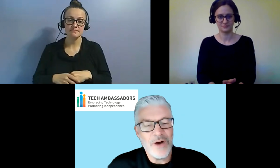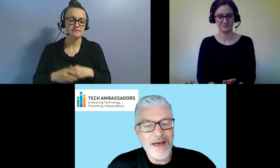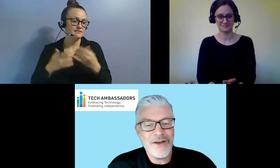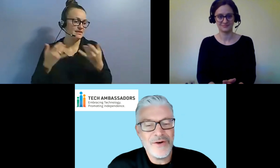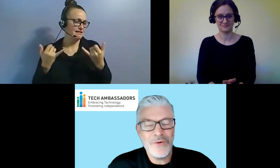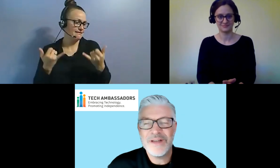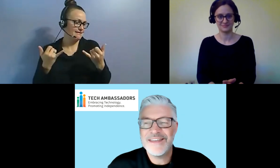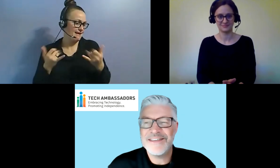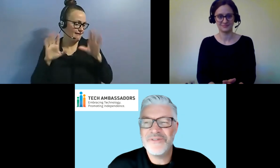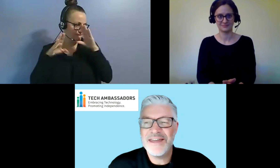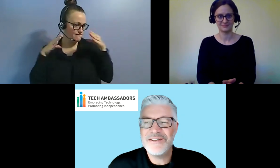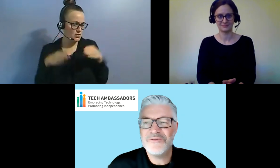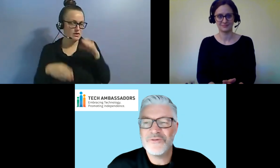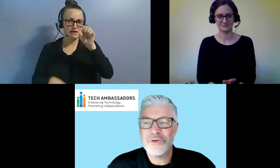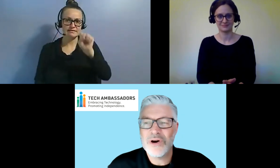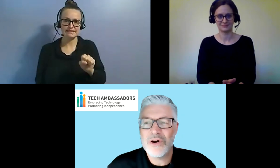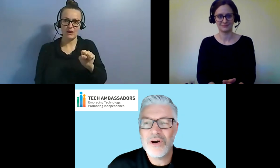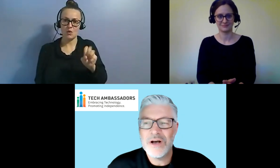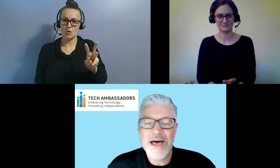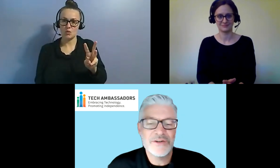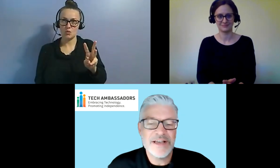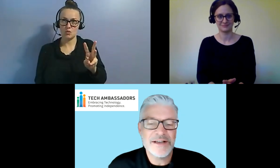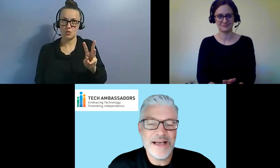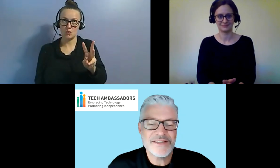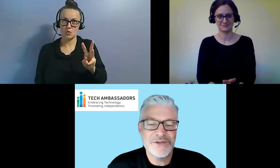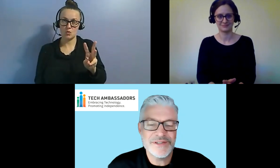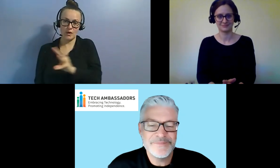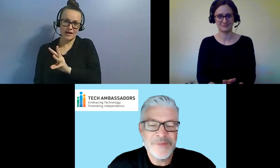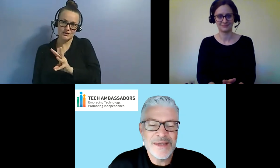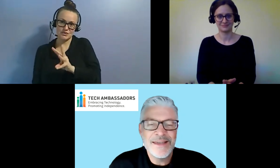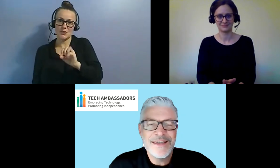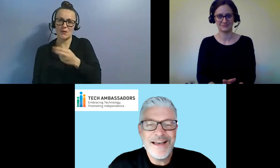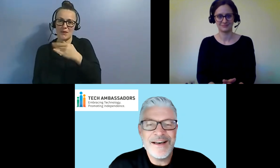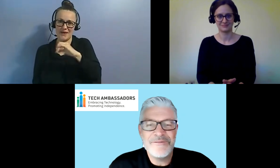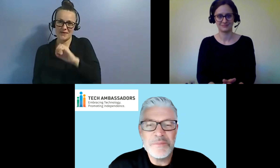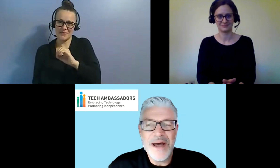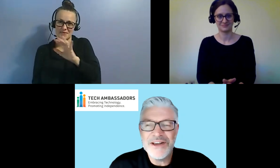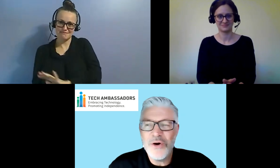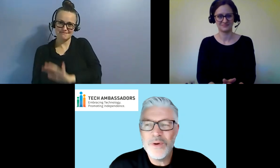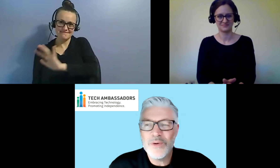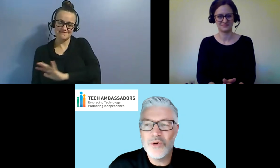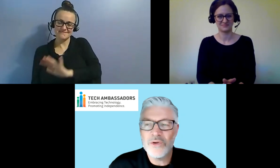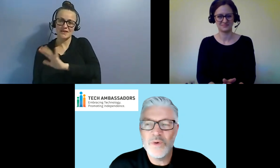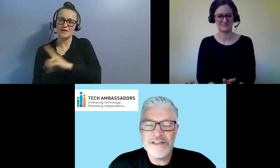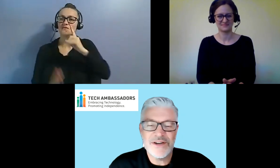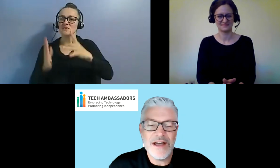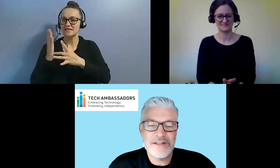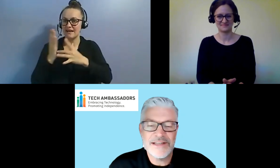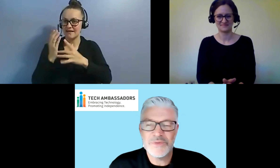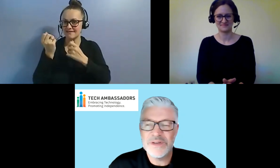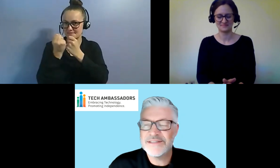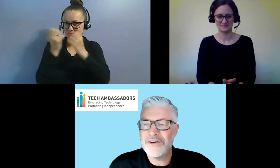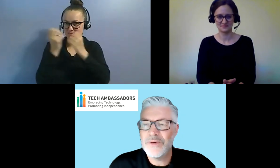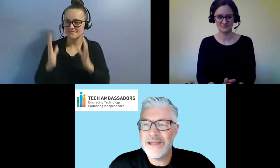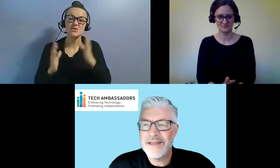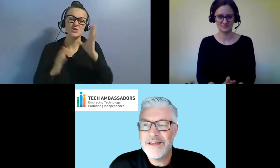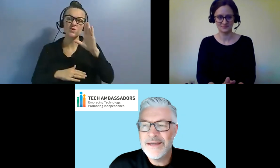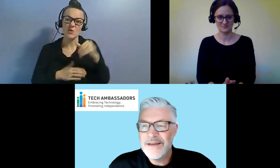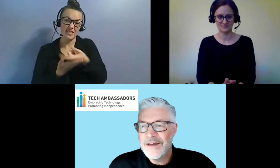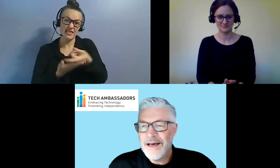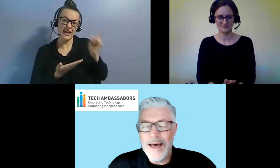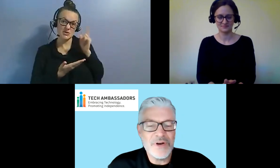Southwest Ohio event for our Ohio Tech Ambassadors. You might know we were in Northwest Ohio last week, so